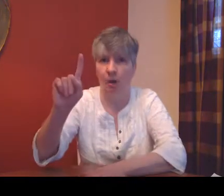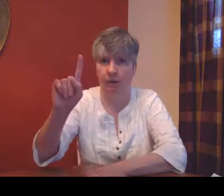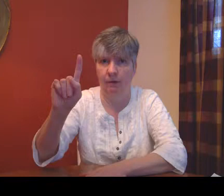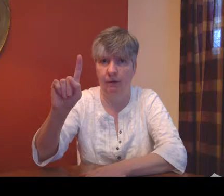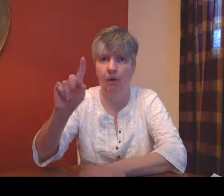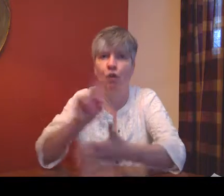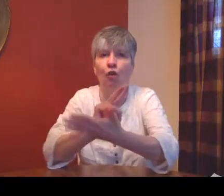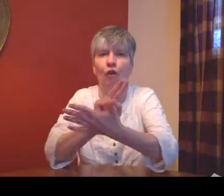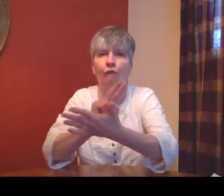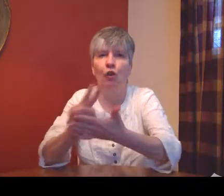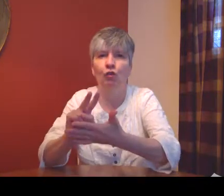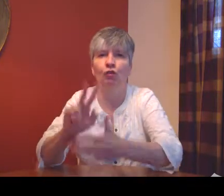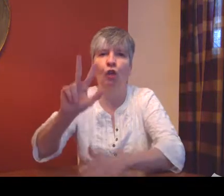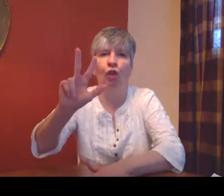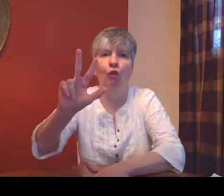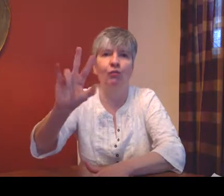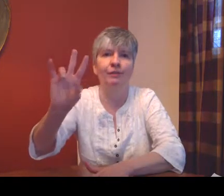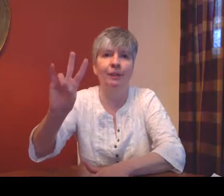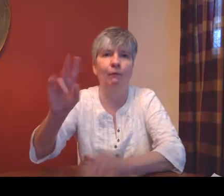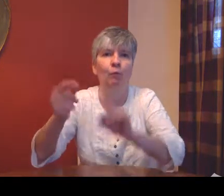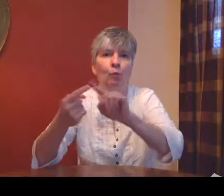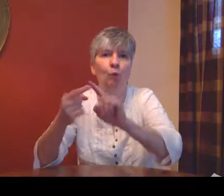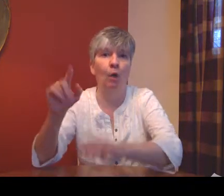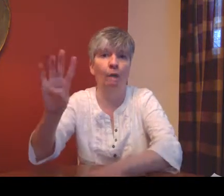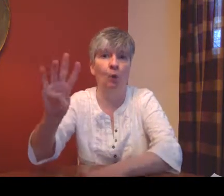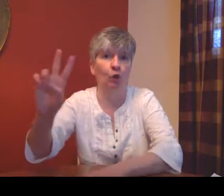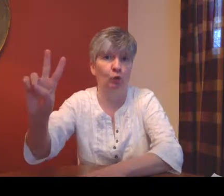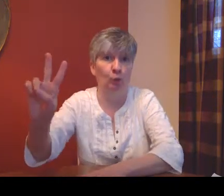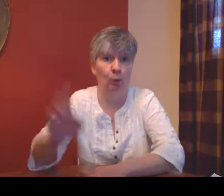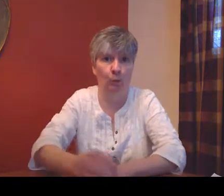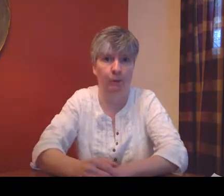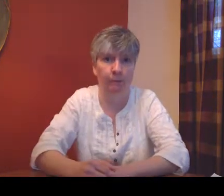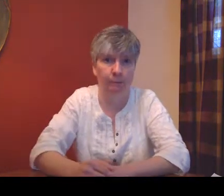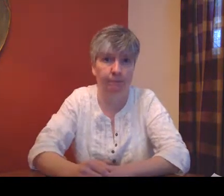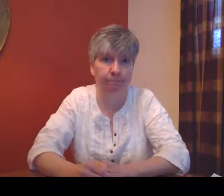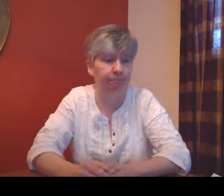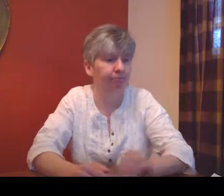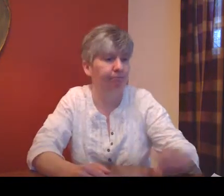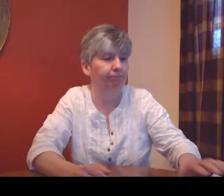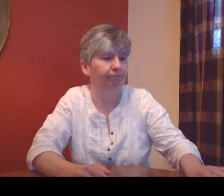chapter 1, verses 37 to 42.